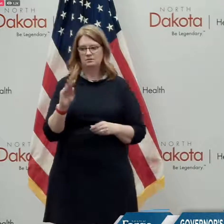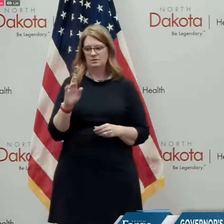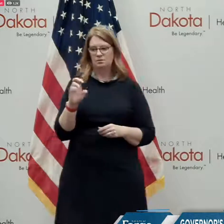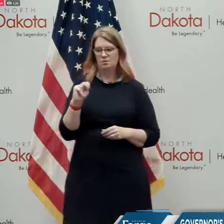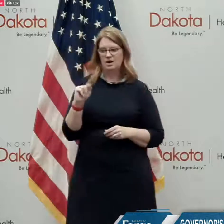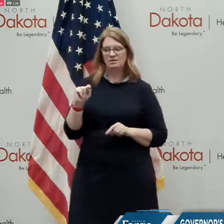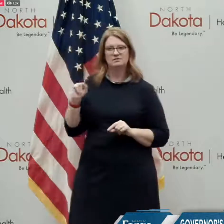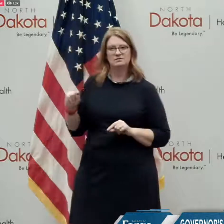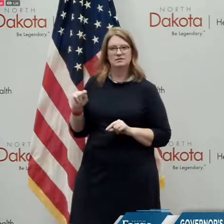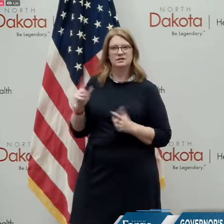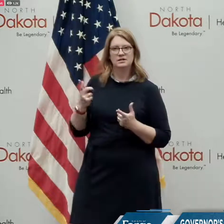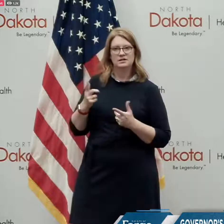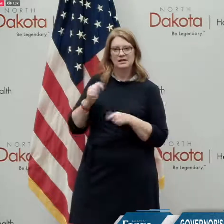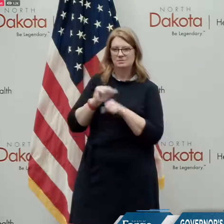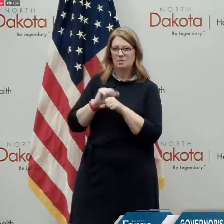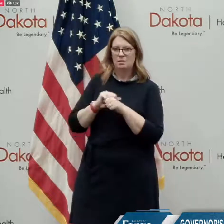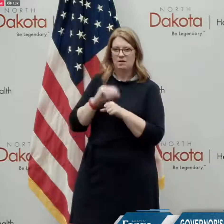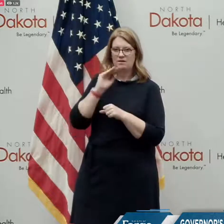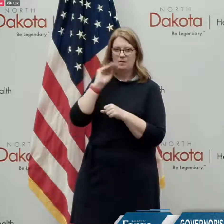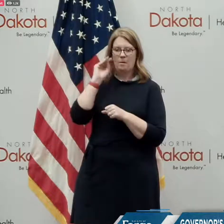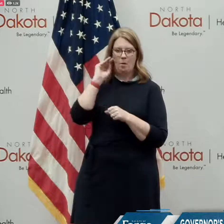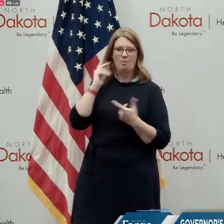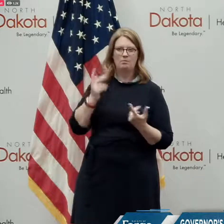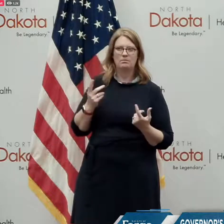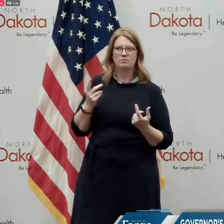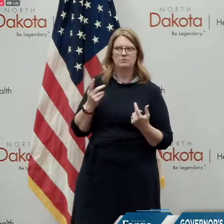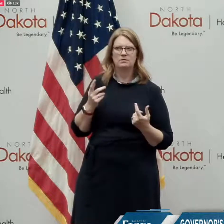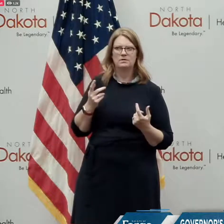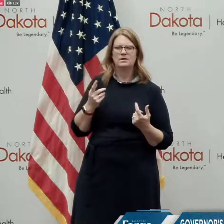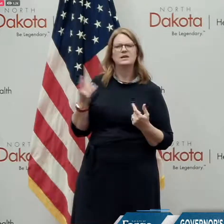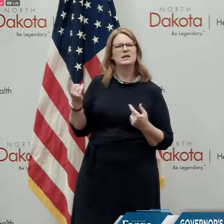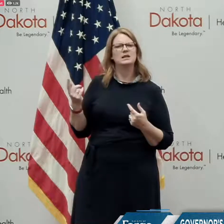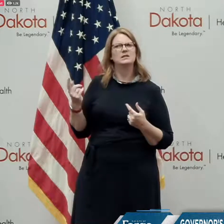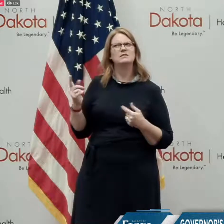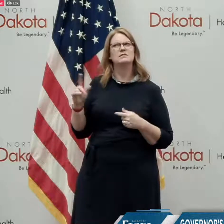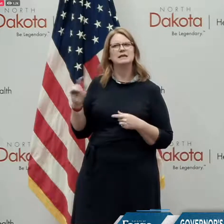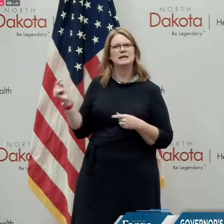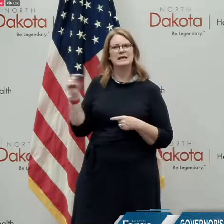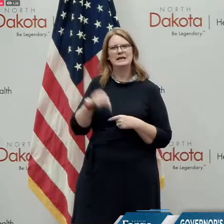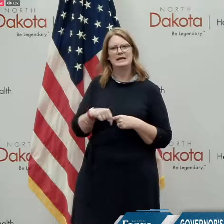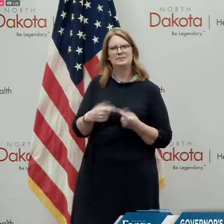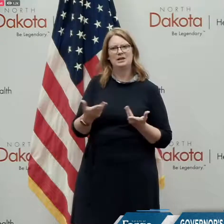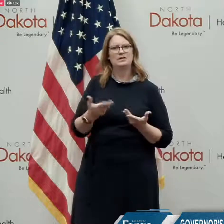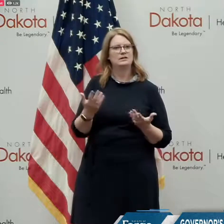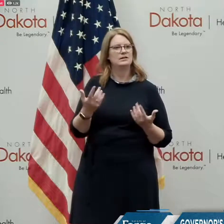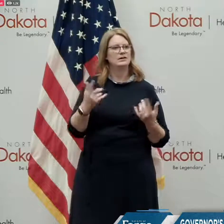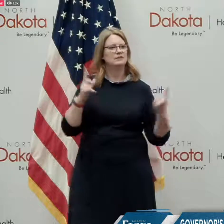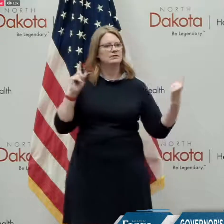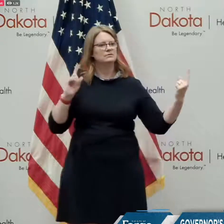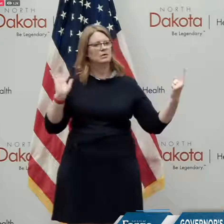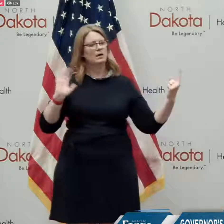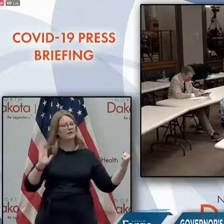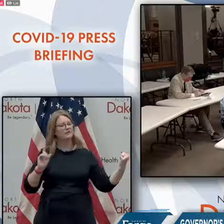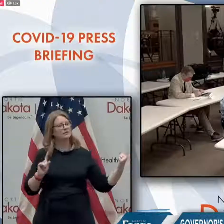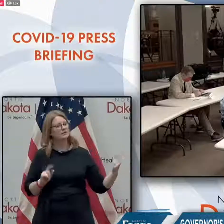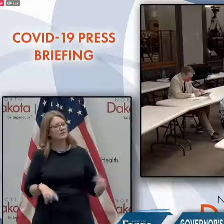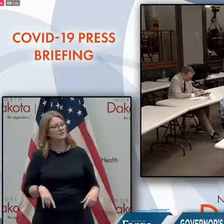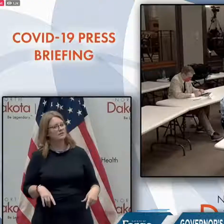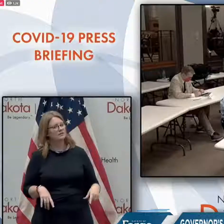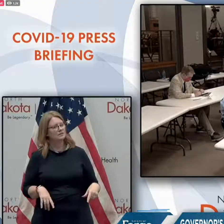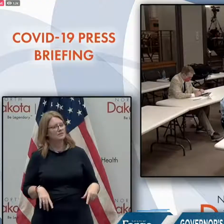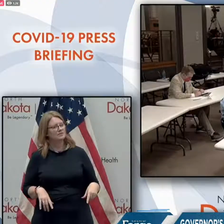working primarily remotely during that time, although he was in here today. I did wave at him, but we kept our distance. Yeah, that was my next question. When was the last